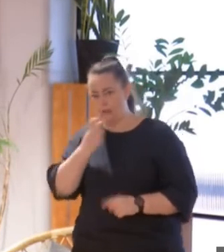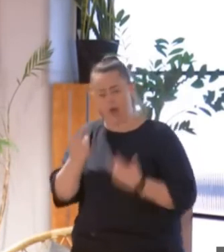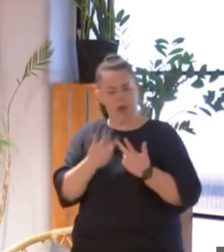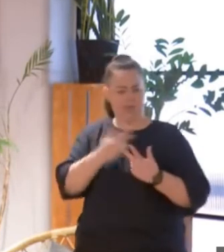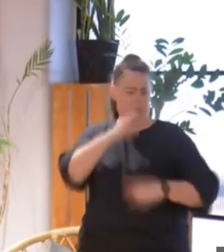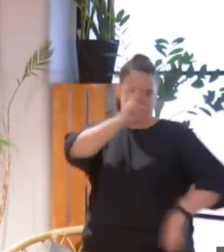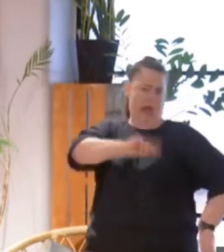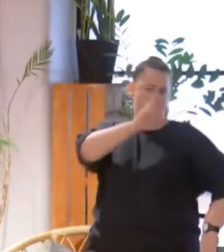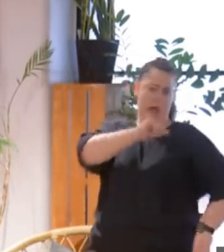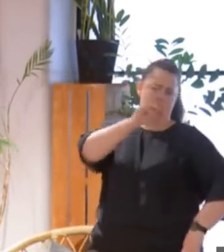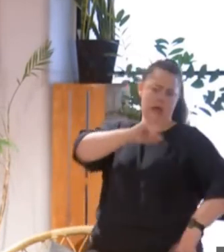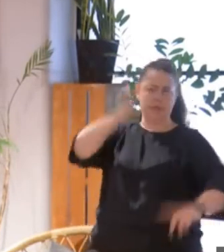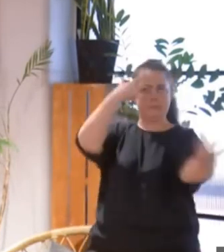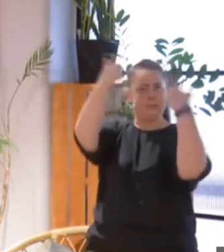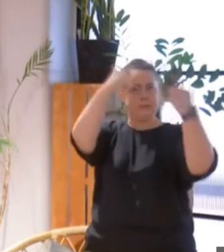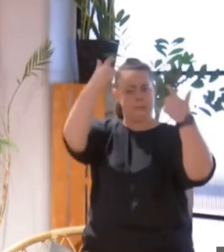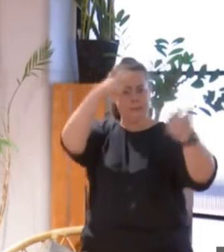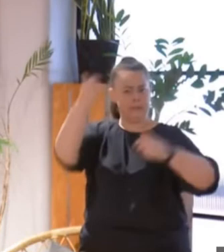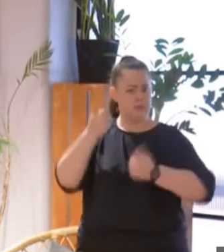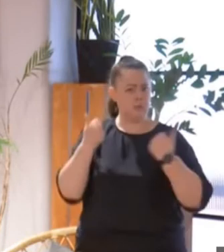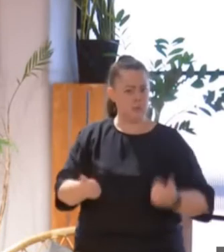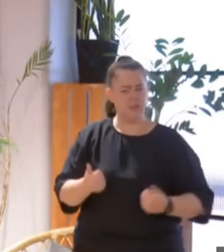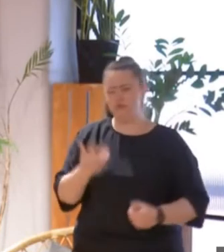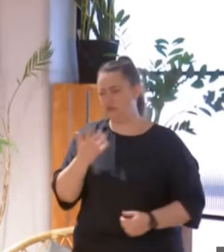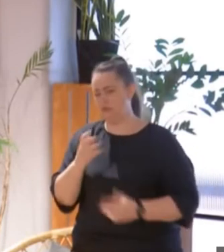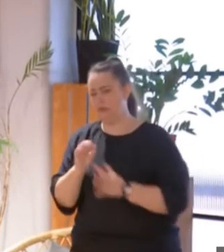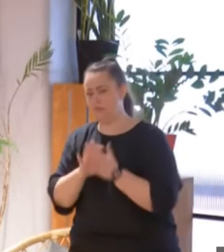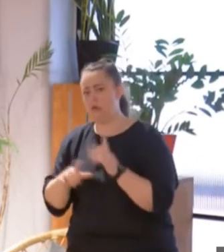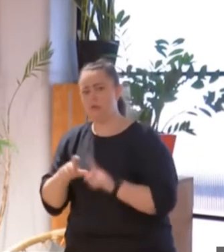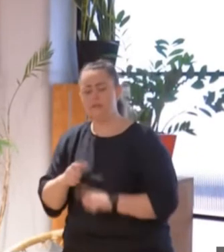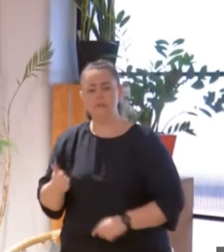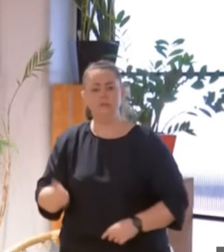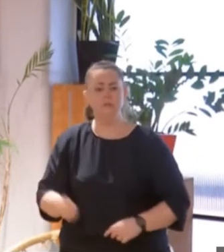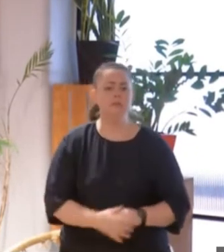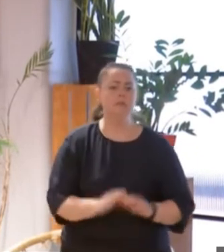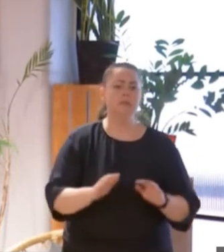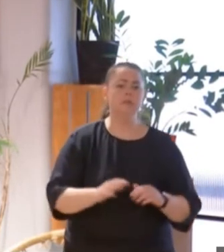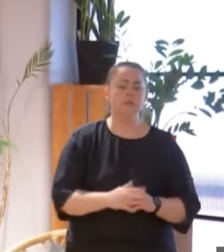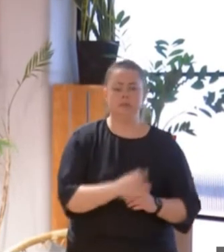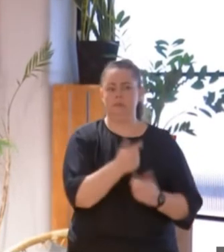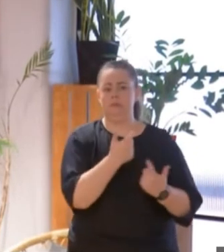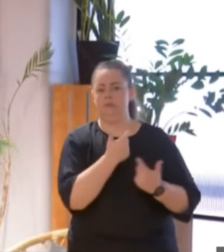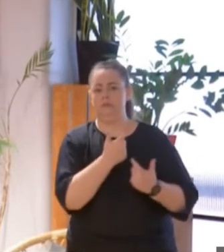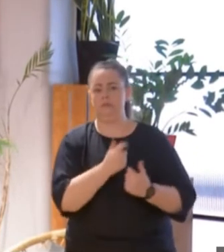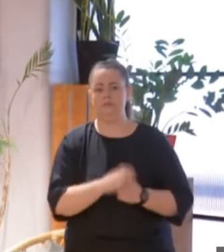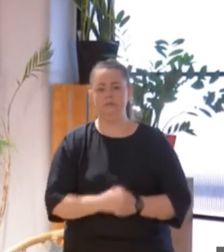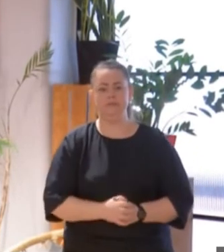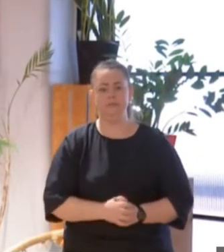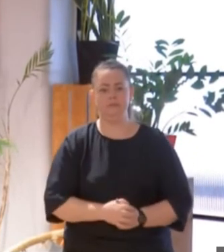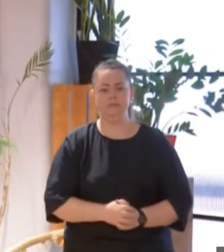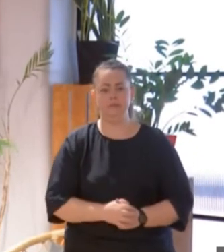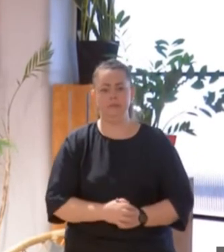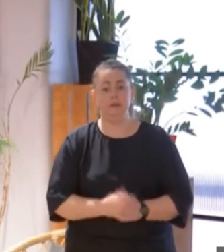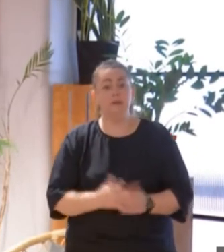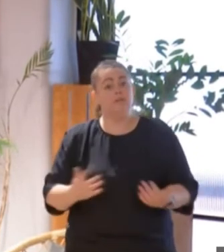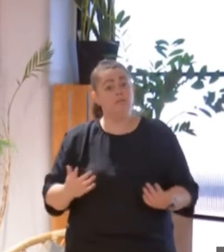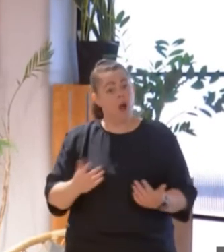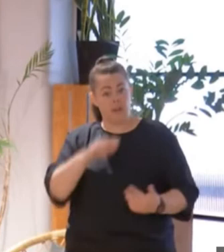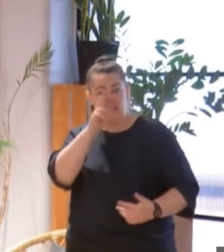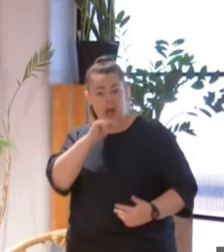Governments always need to be looking outside the box and innovative ways of doing things, and that's exactly the guidance I've given, the direction that I have